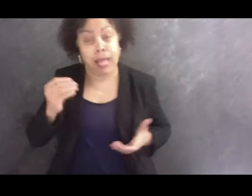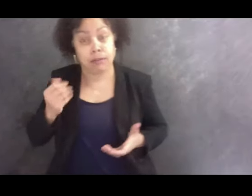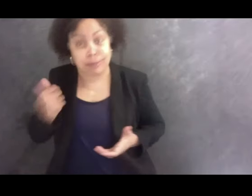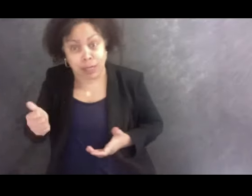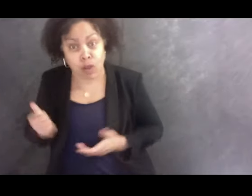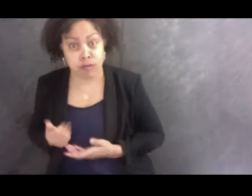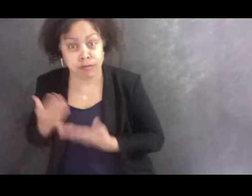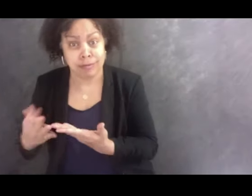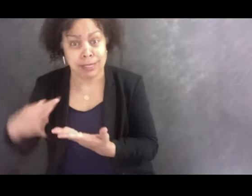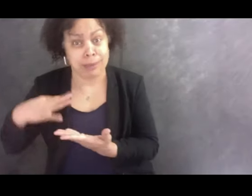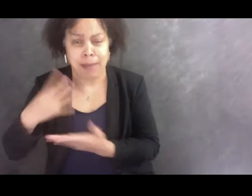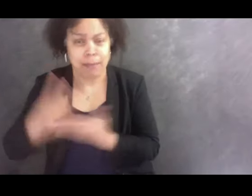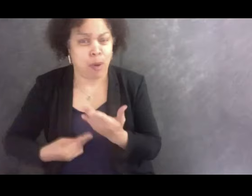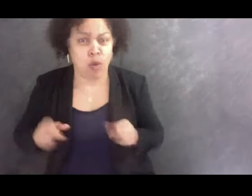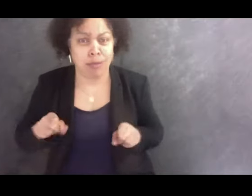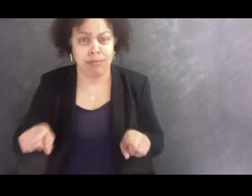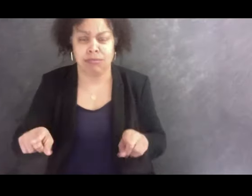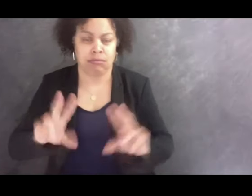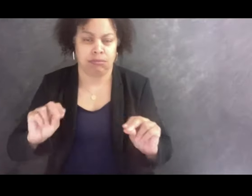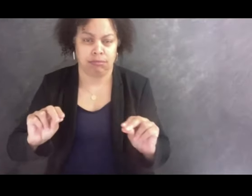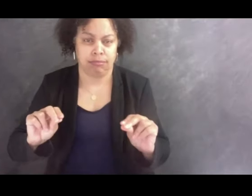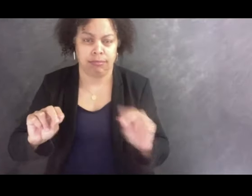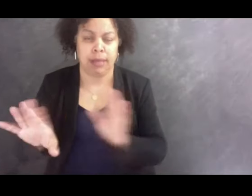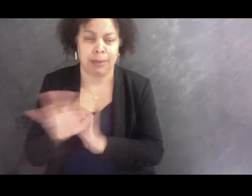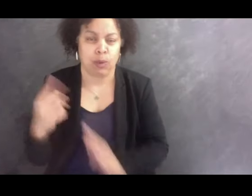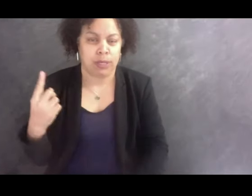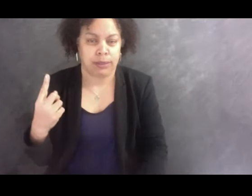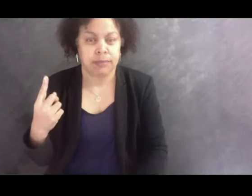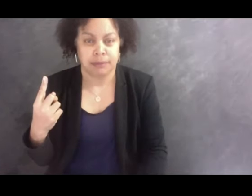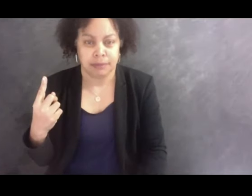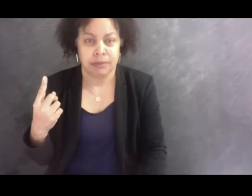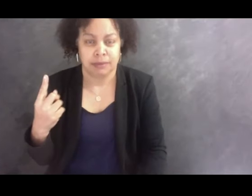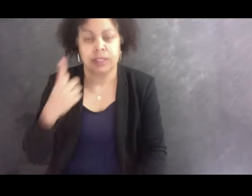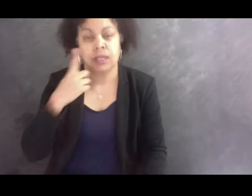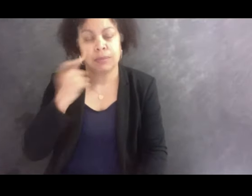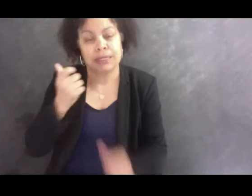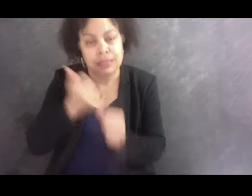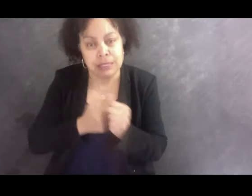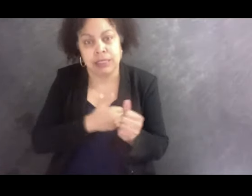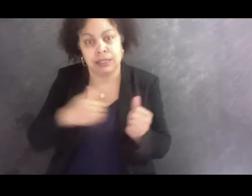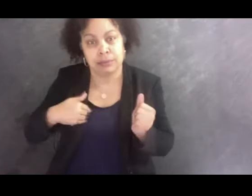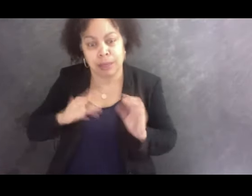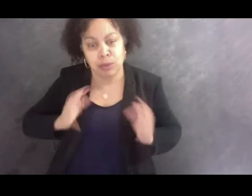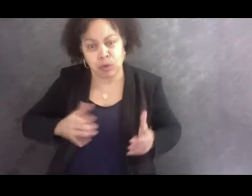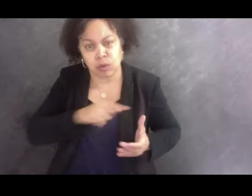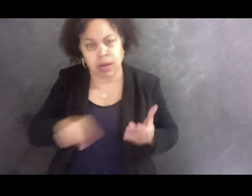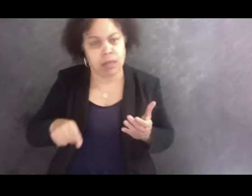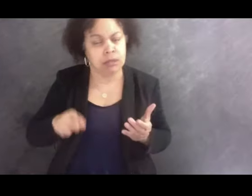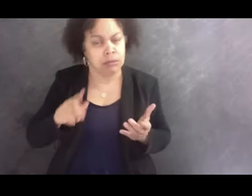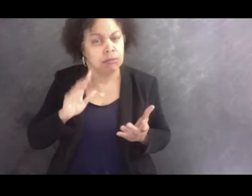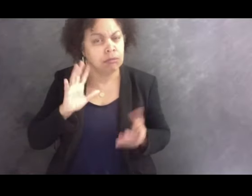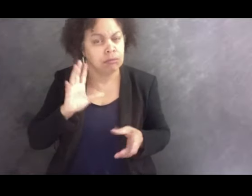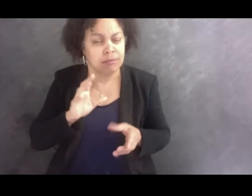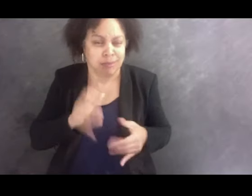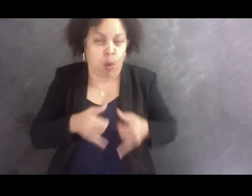you can apply with an individual project. Because we consider every member of a collaborative to be a Creative Capital